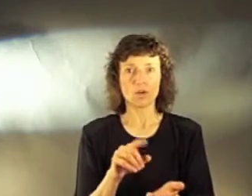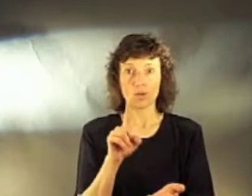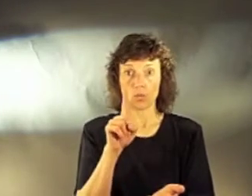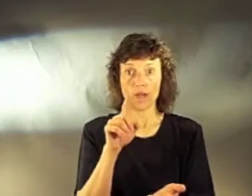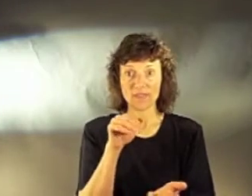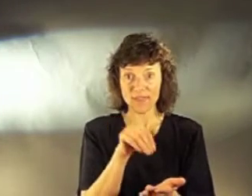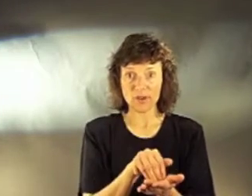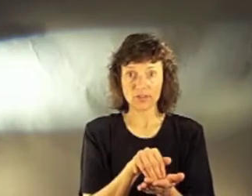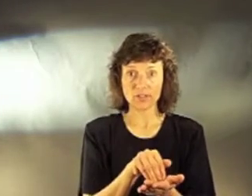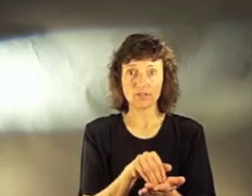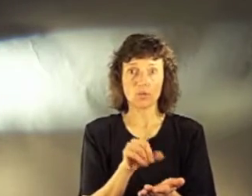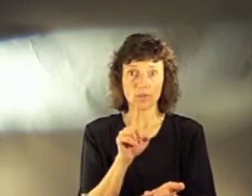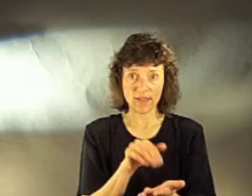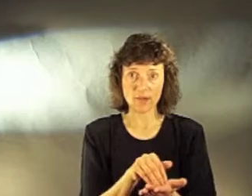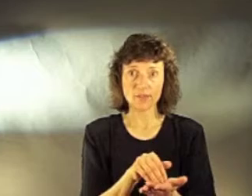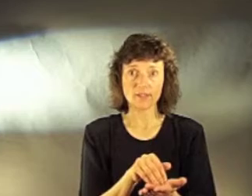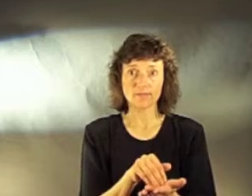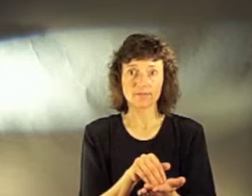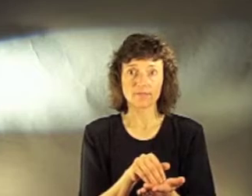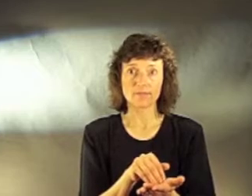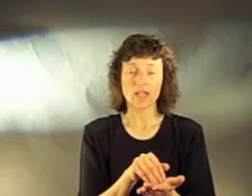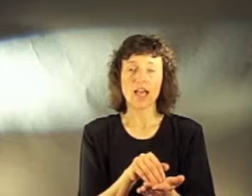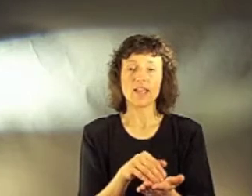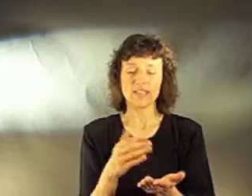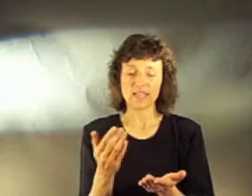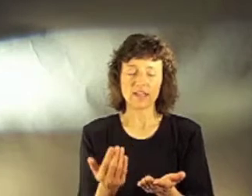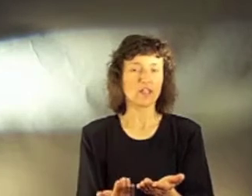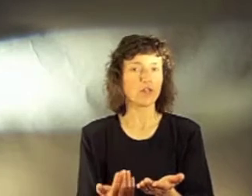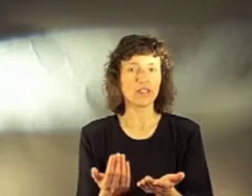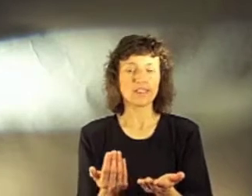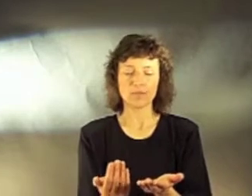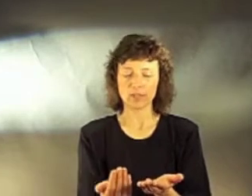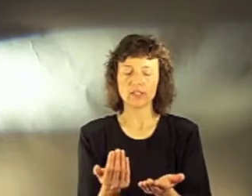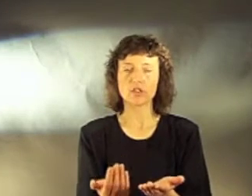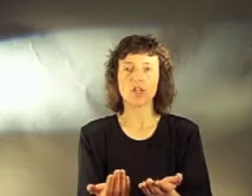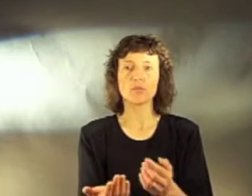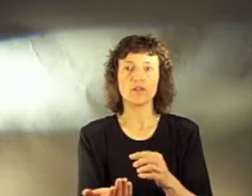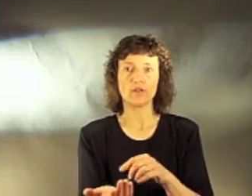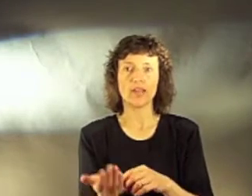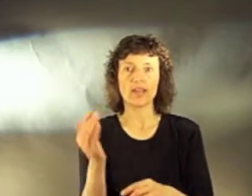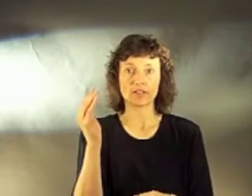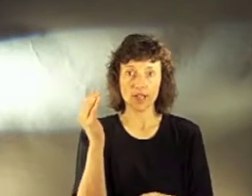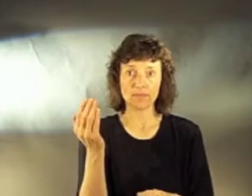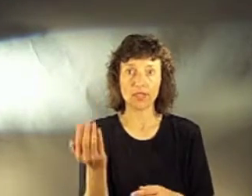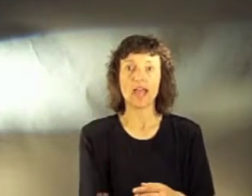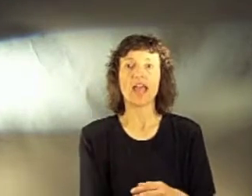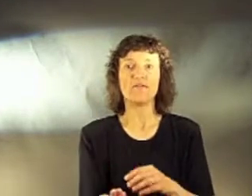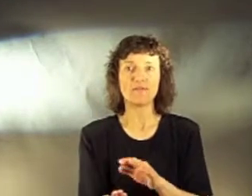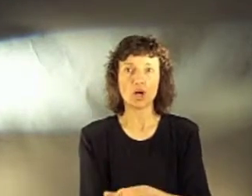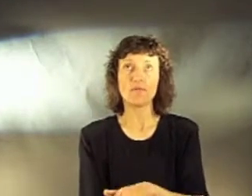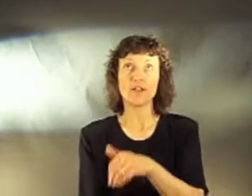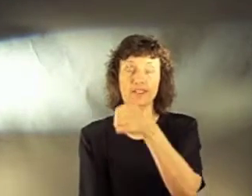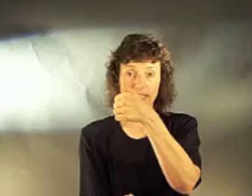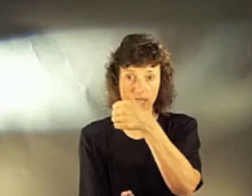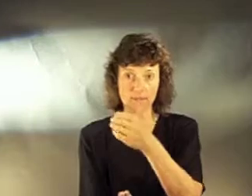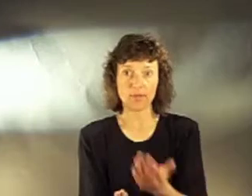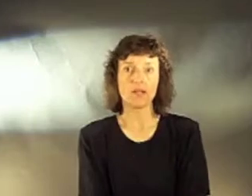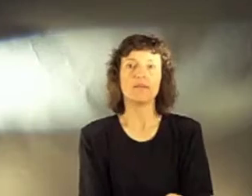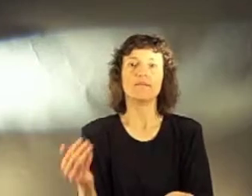for 1,000 or 1,000? Again is very similar. It starts with your hand cupped and palm facing up